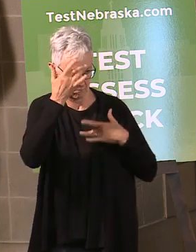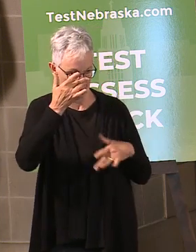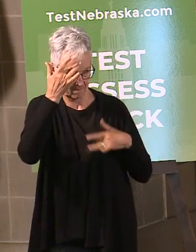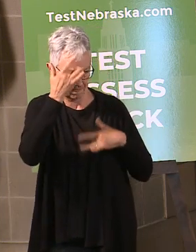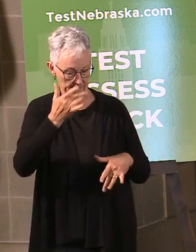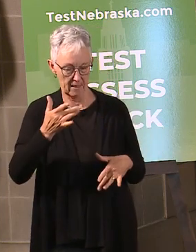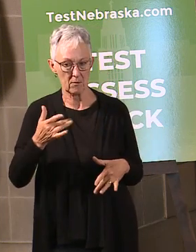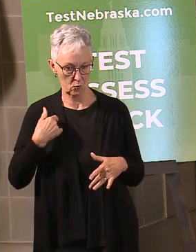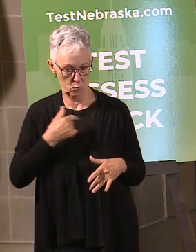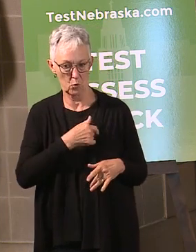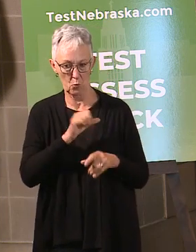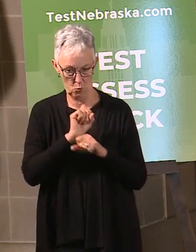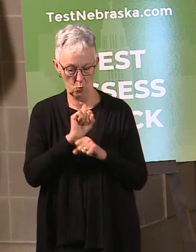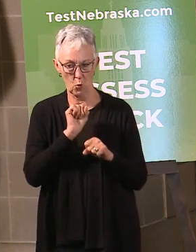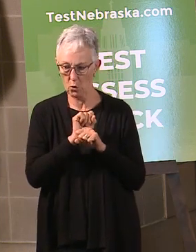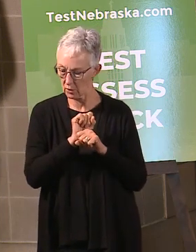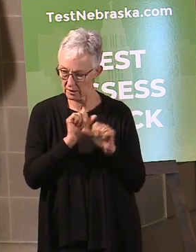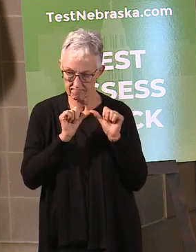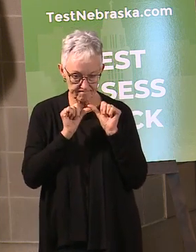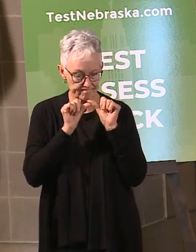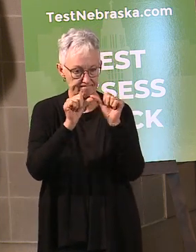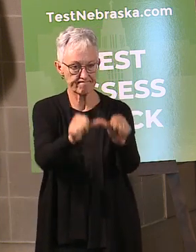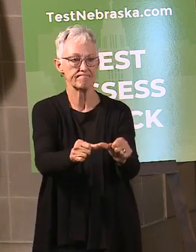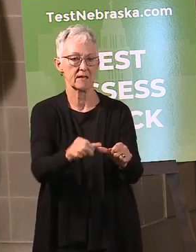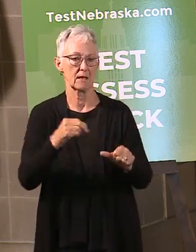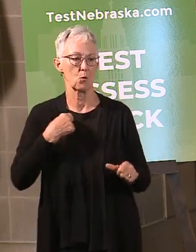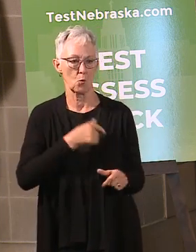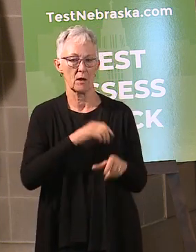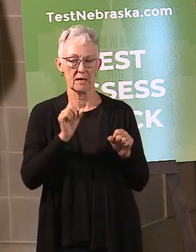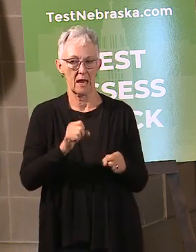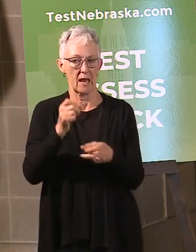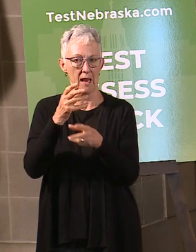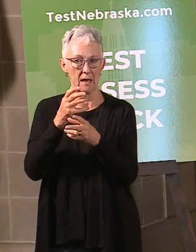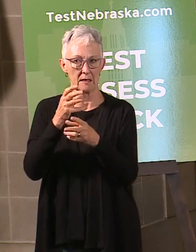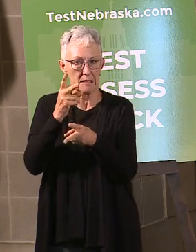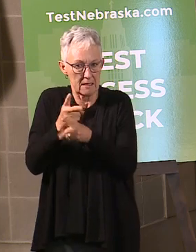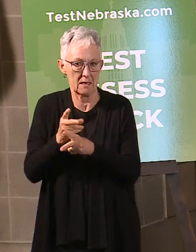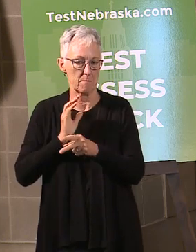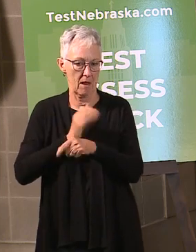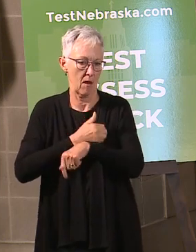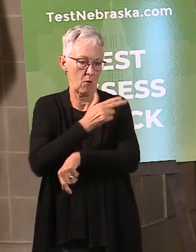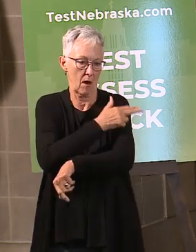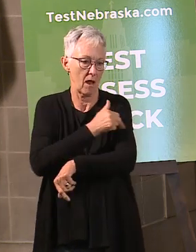working. We are able to continue to maintain our hospital capacity.